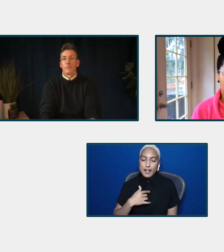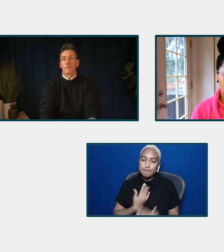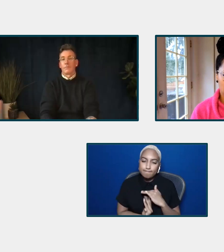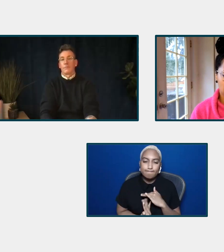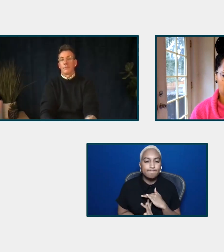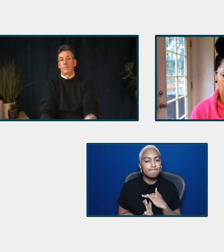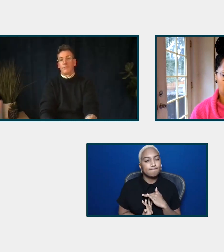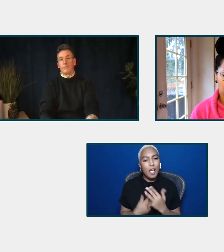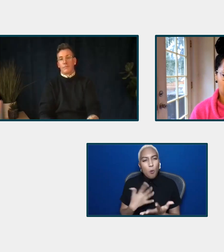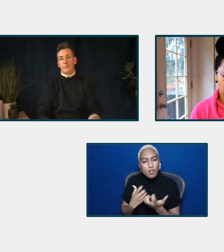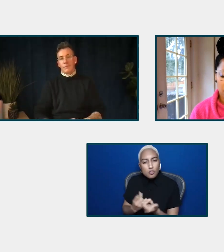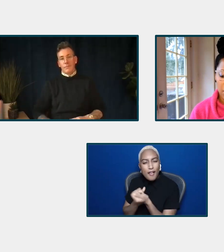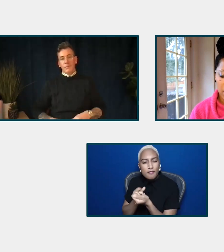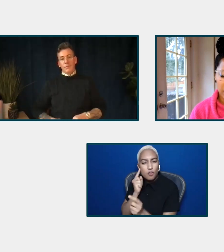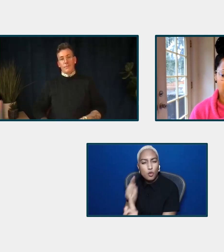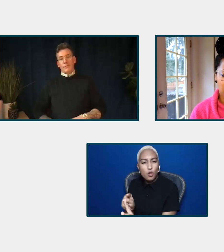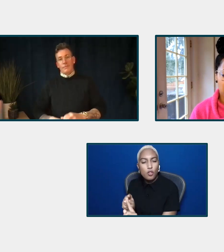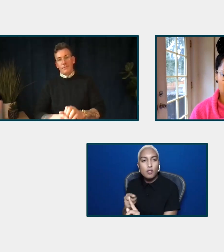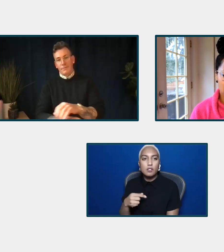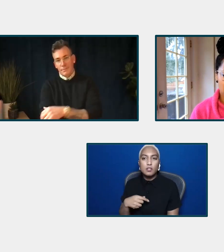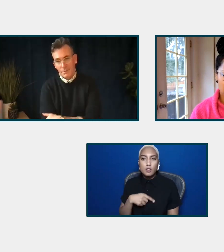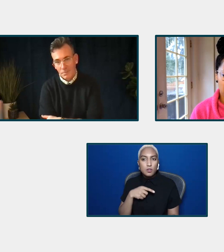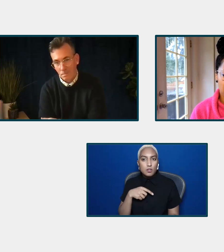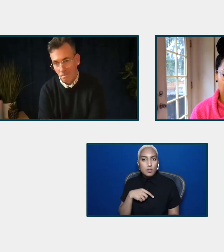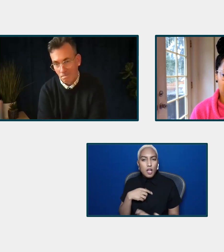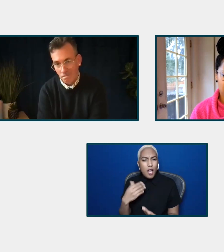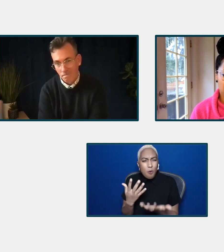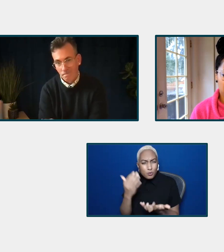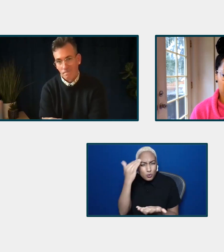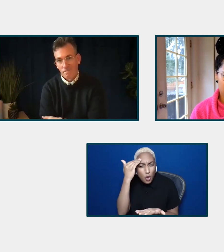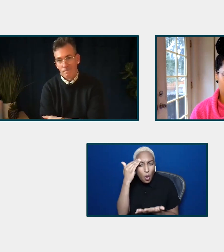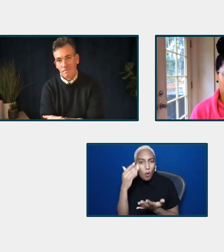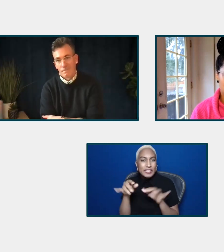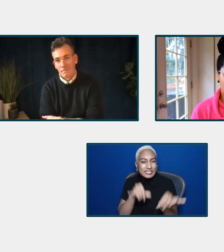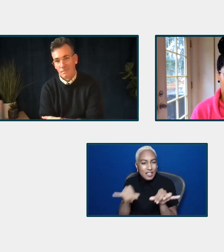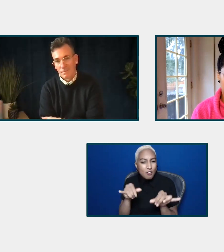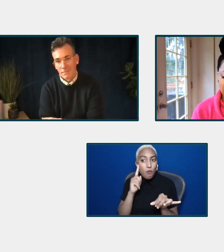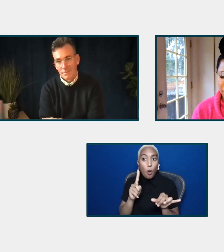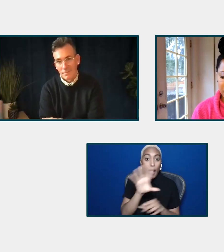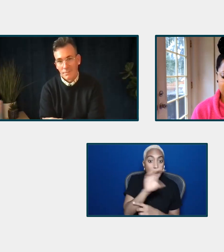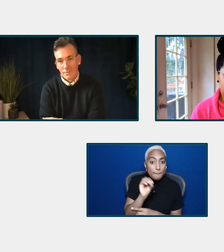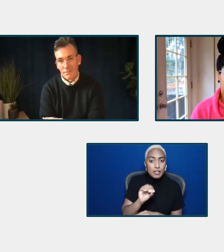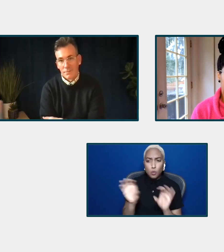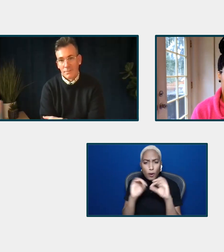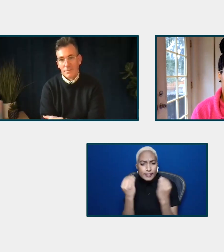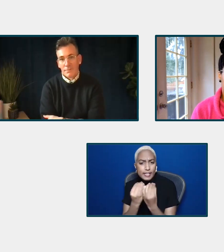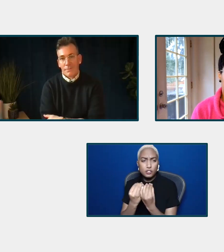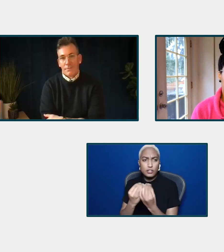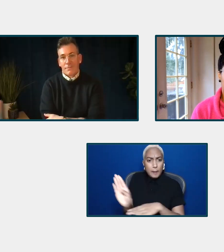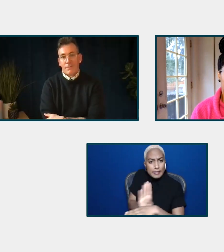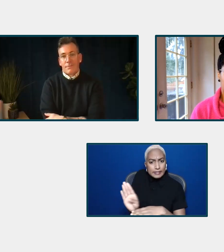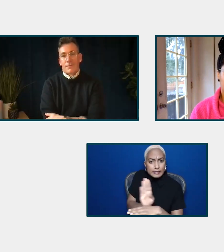them accountable. Can you take that one first, RM? We can add from a DEI consultant.